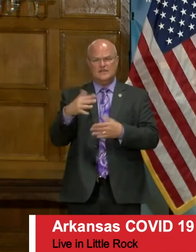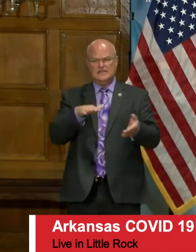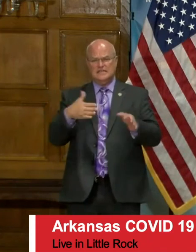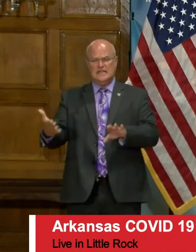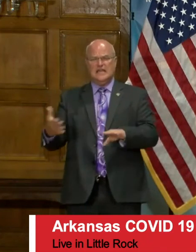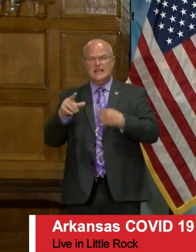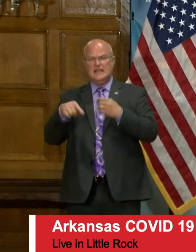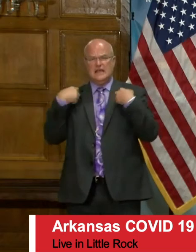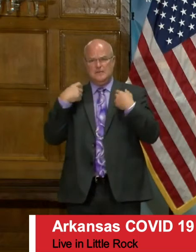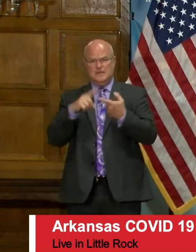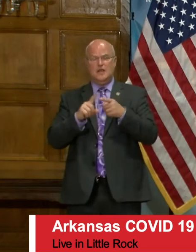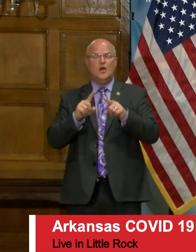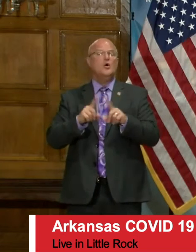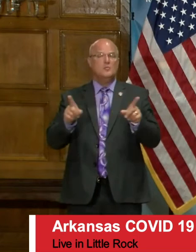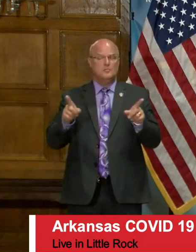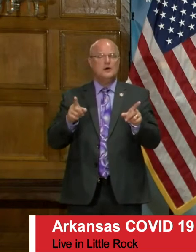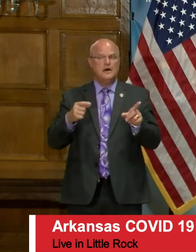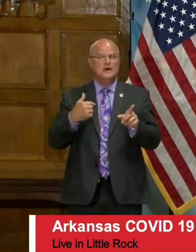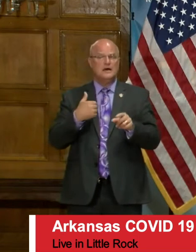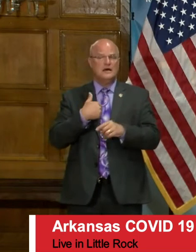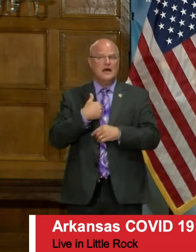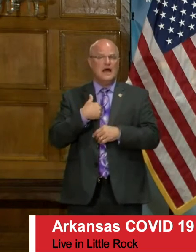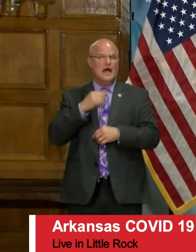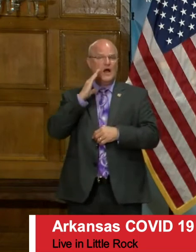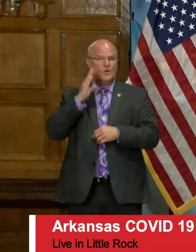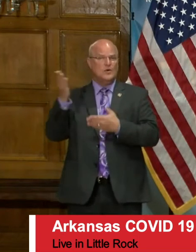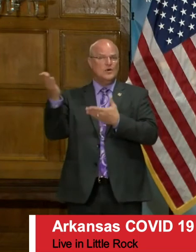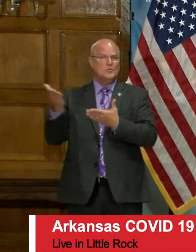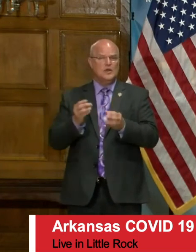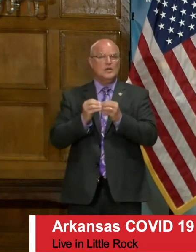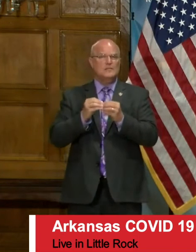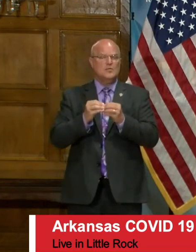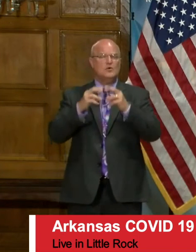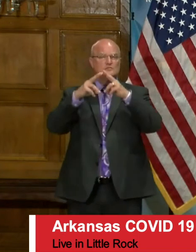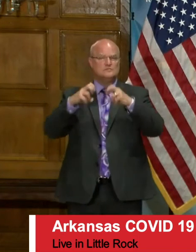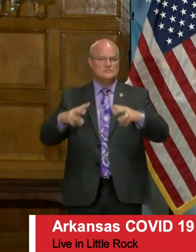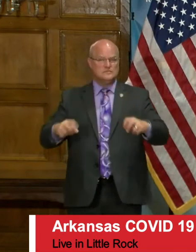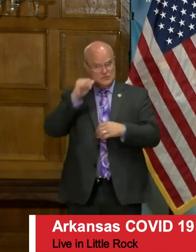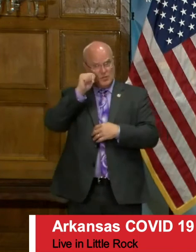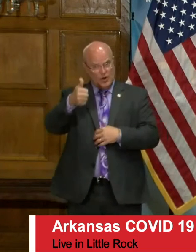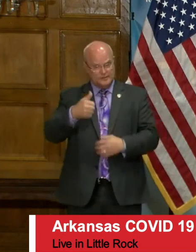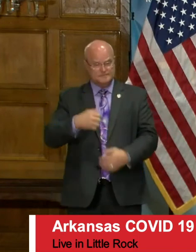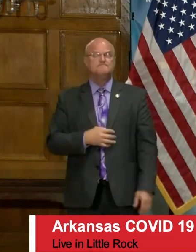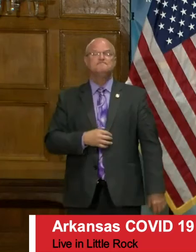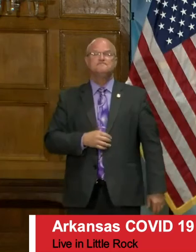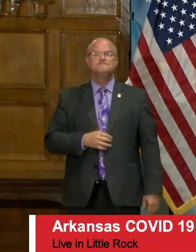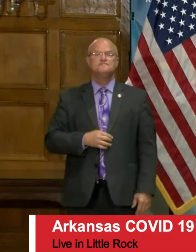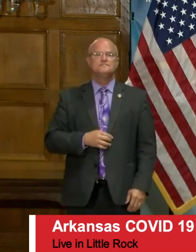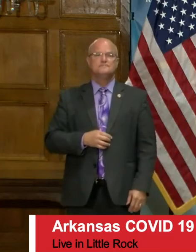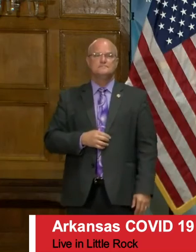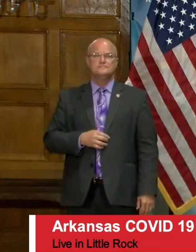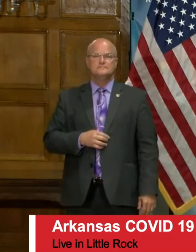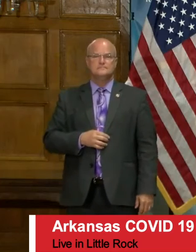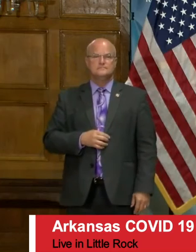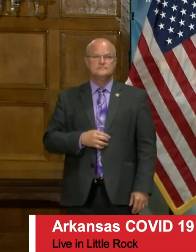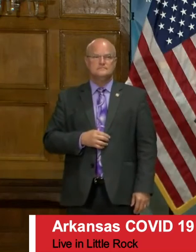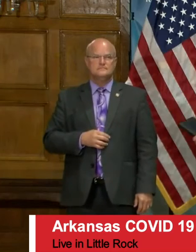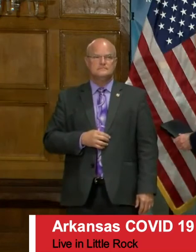deaths amongst Latinos, but I'll bring a more detailed breakdown on that tomorrow.